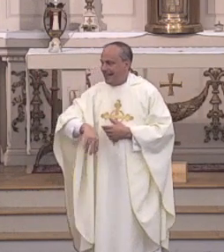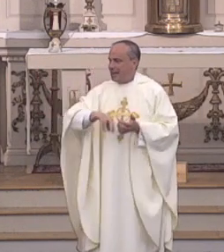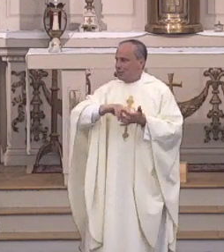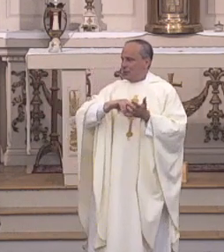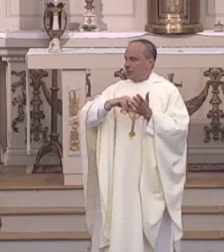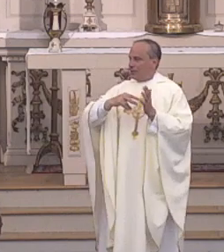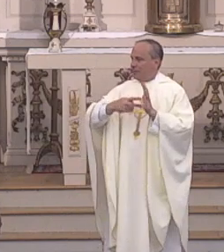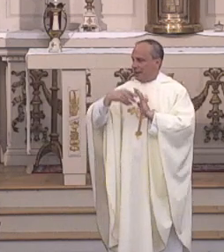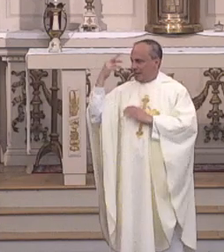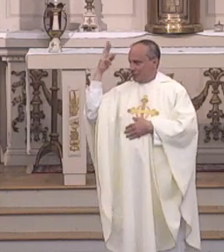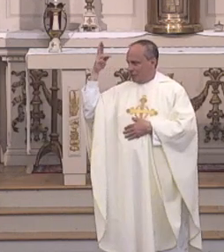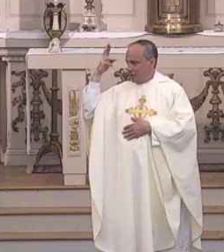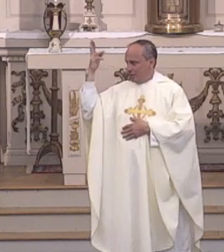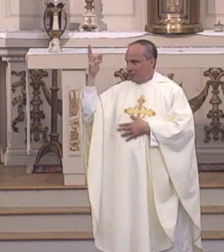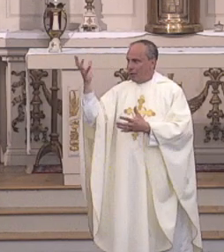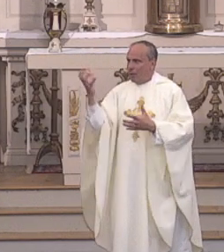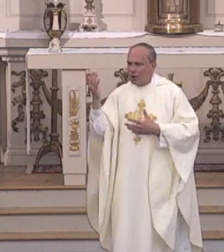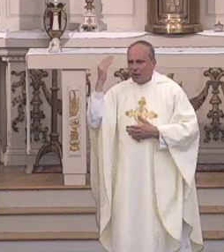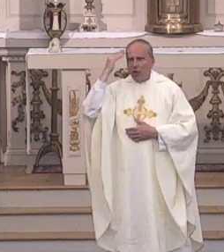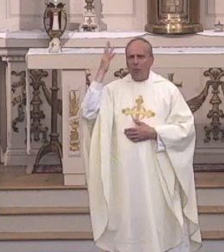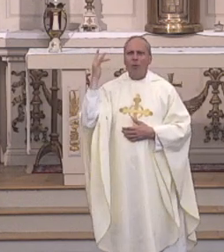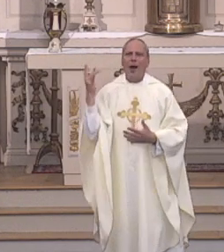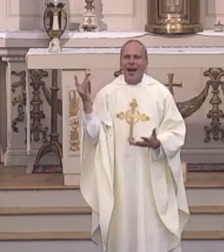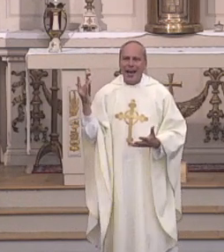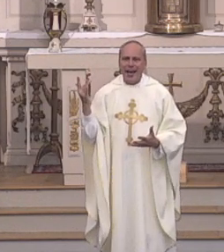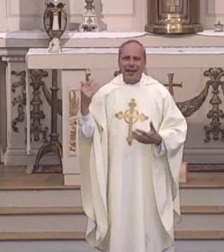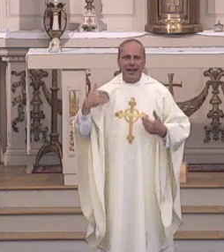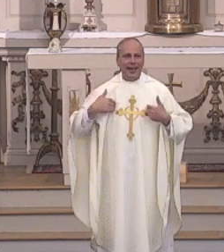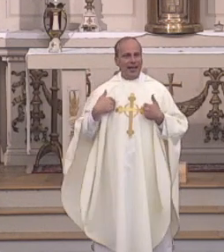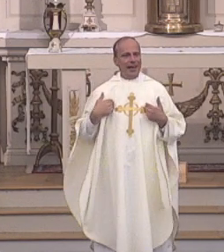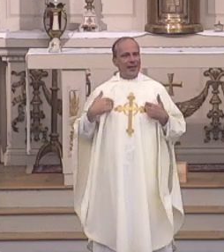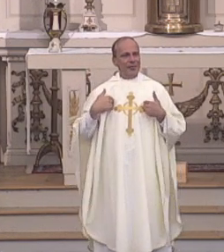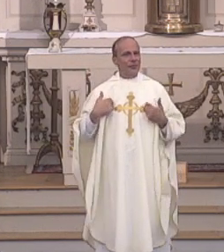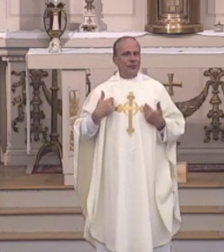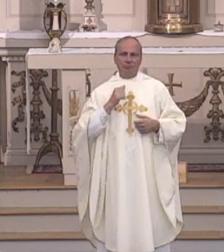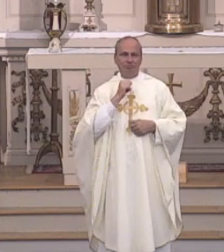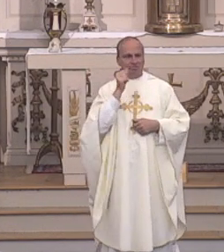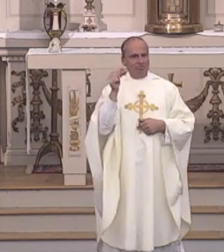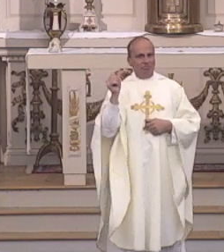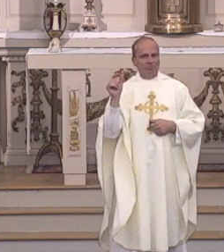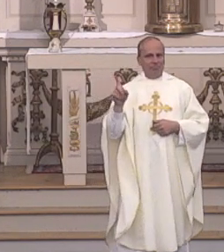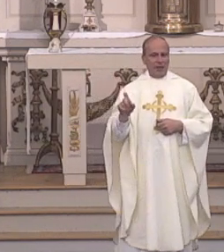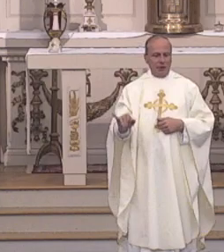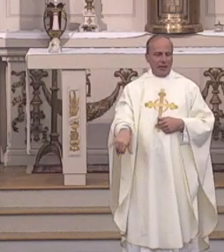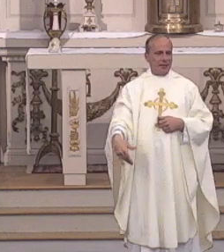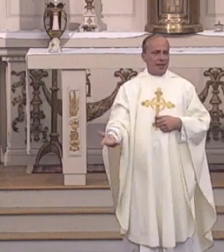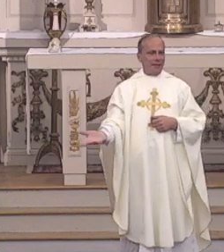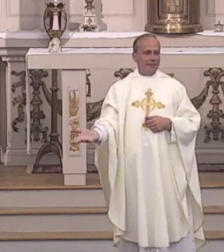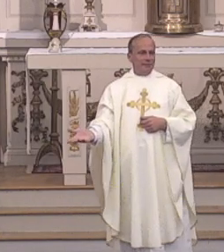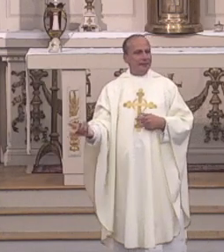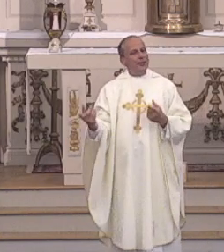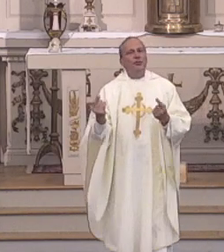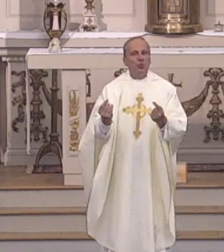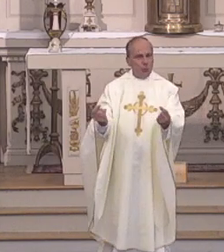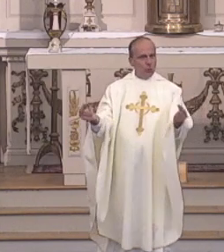more about why things are, why it is.